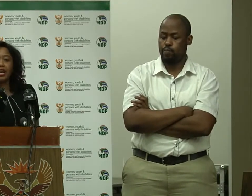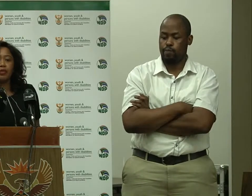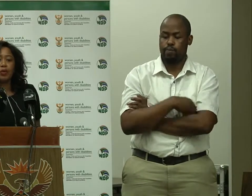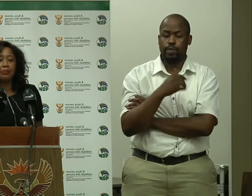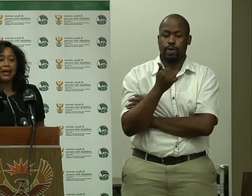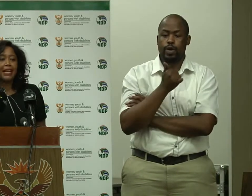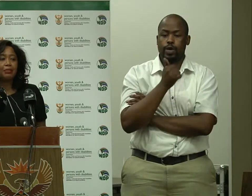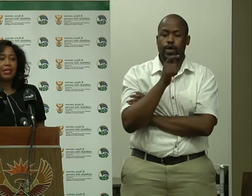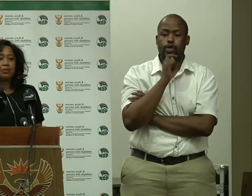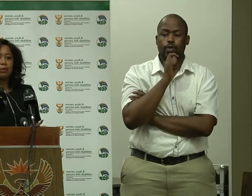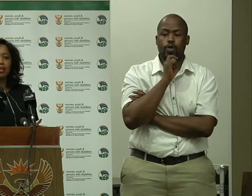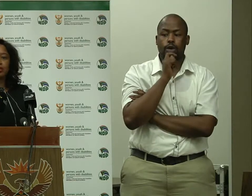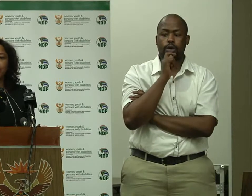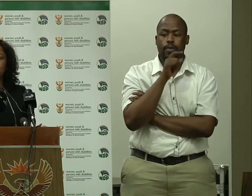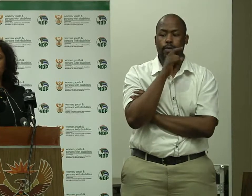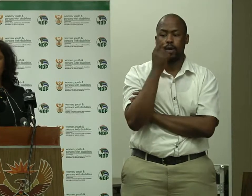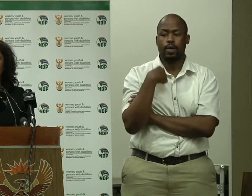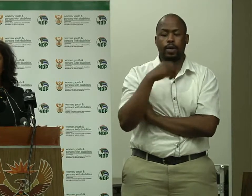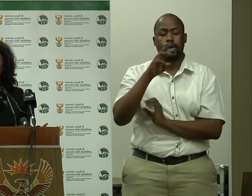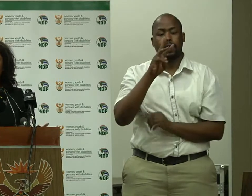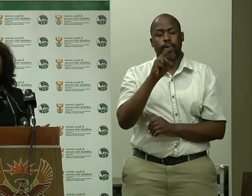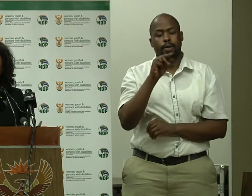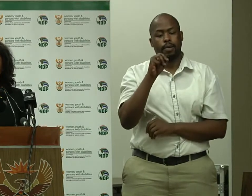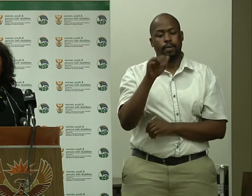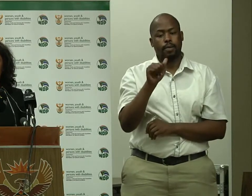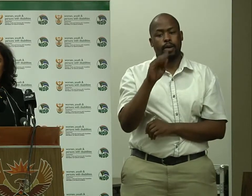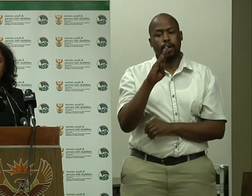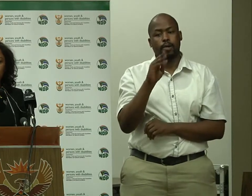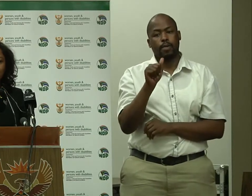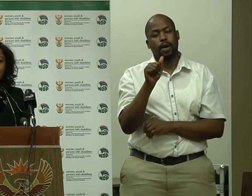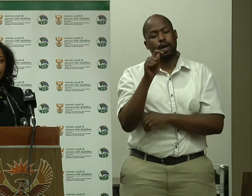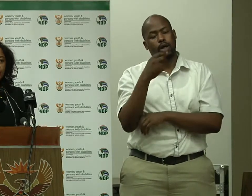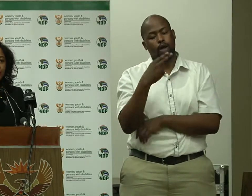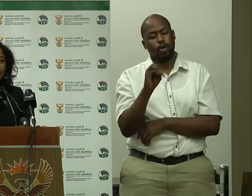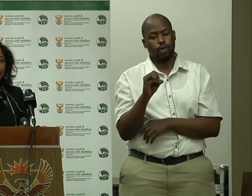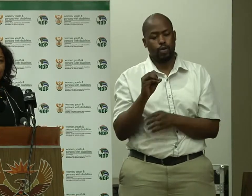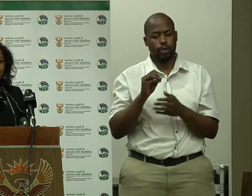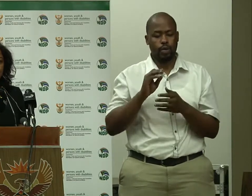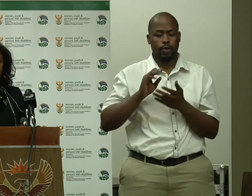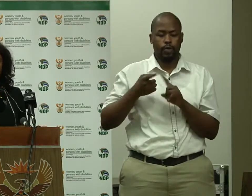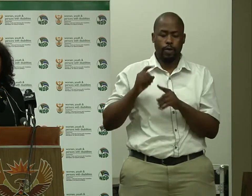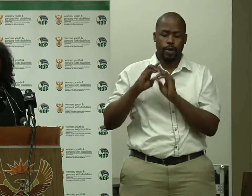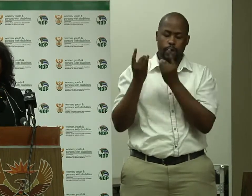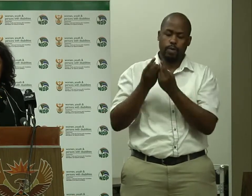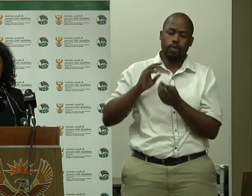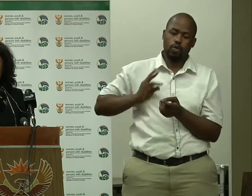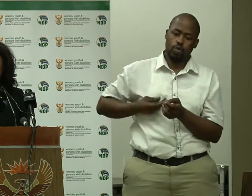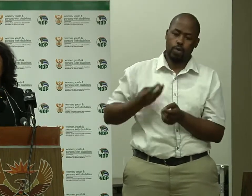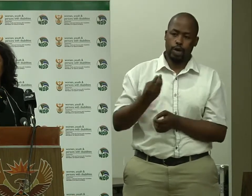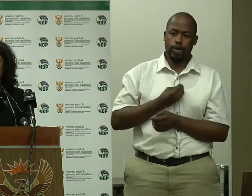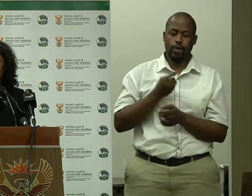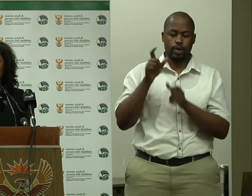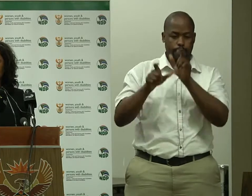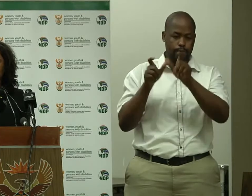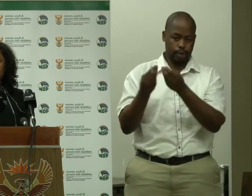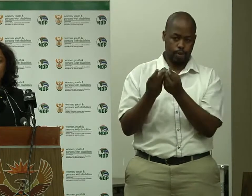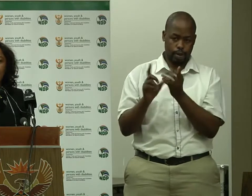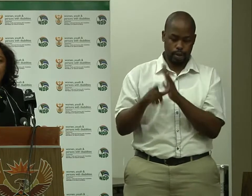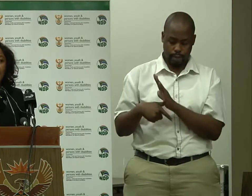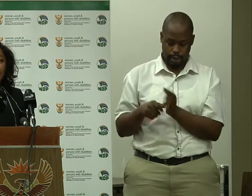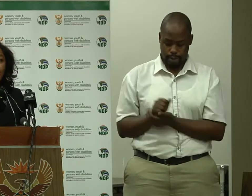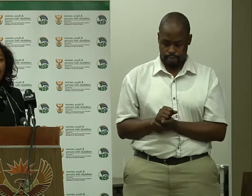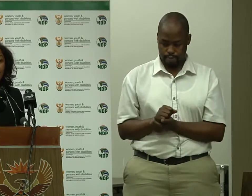Good morning, everyone. My name is Mabato Ramupi from the Department of Women, Youth, and Persons with